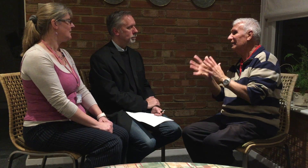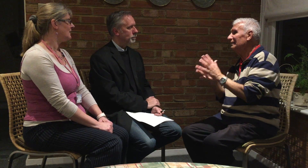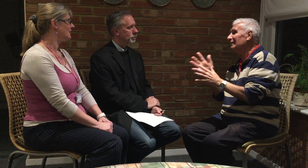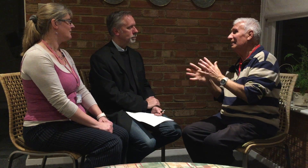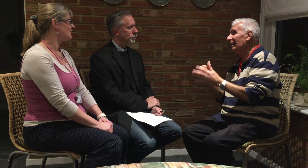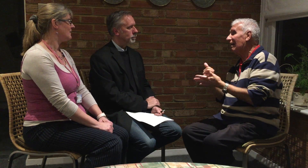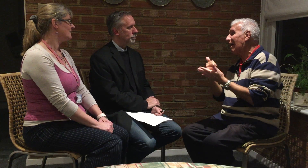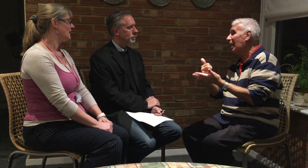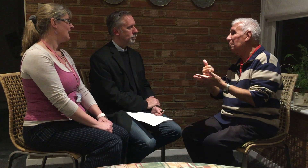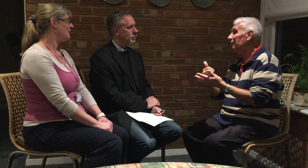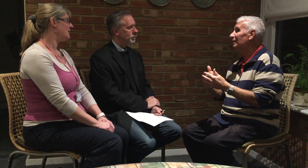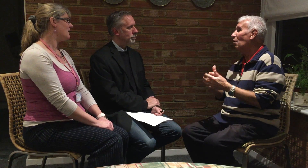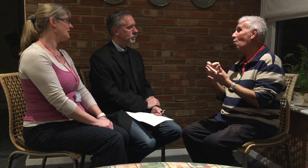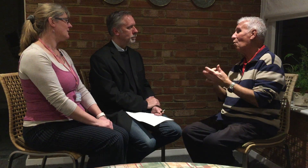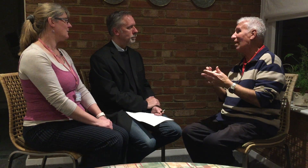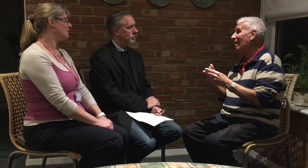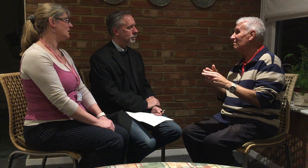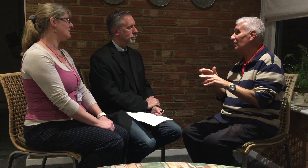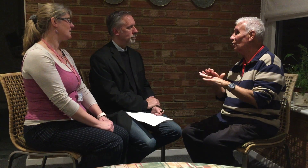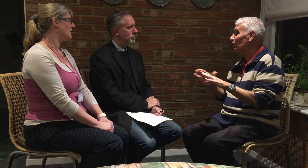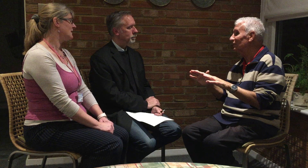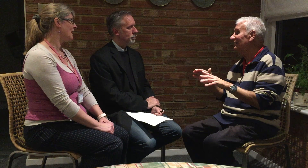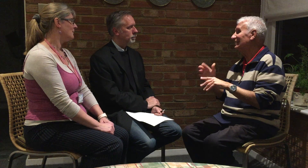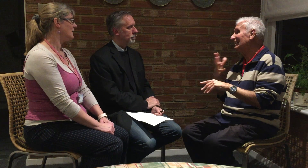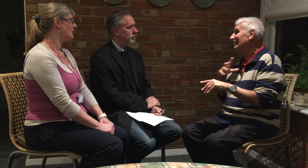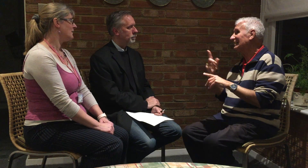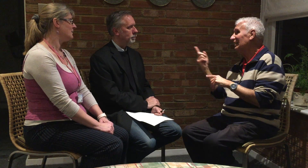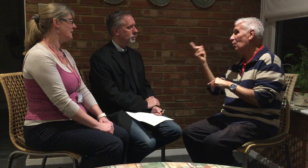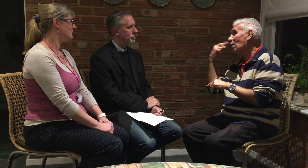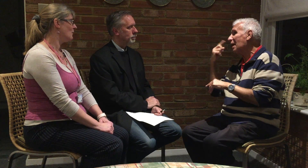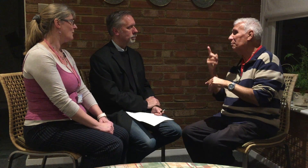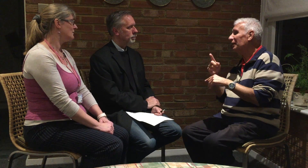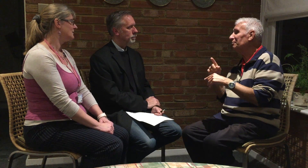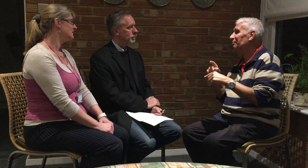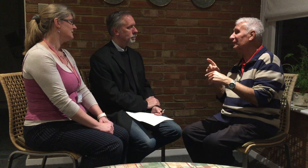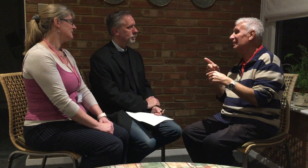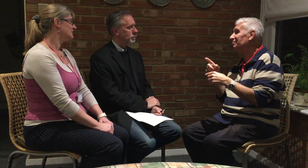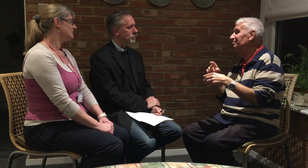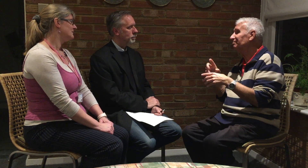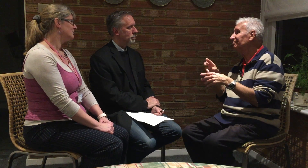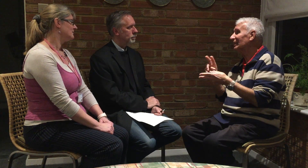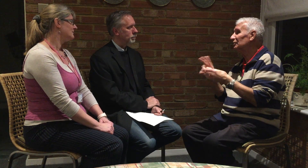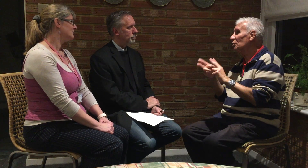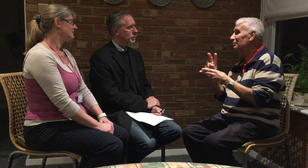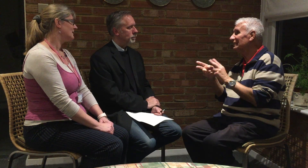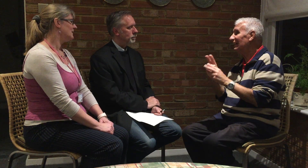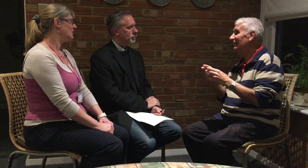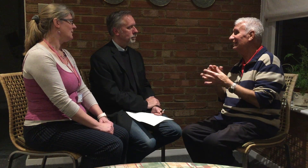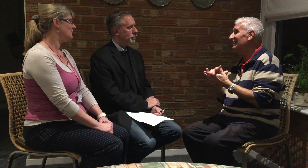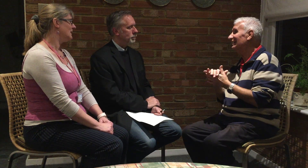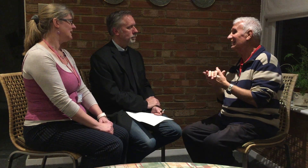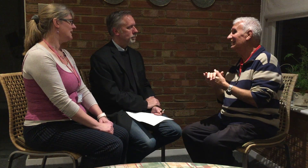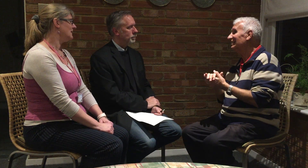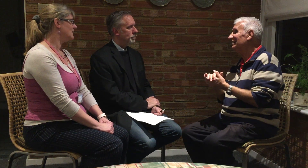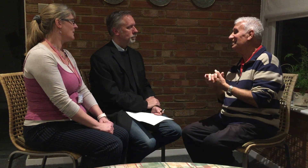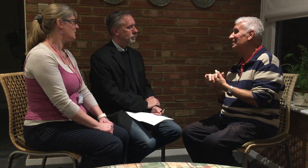Maybe, so it'd be nice if someone could sign to help her though, but if not, then, you really need an